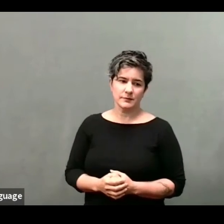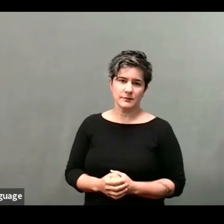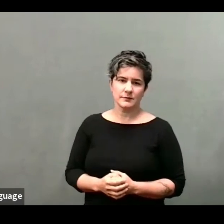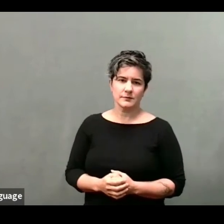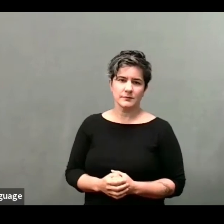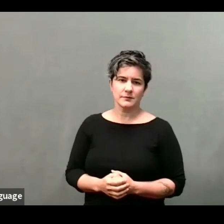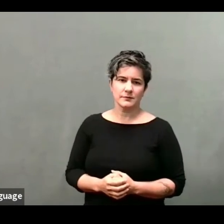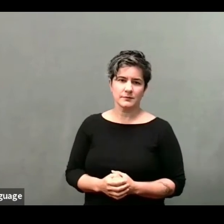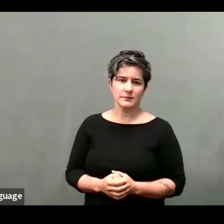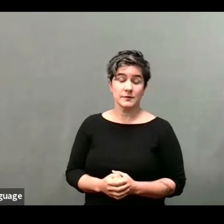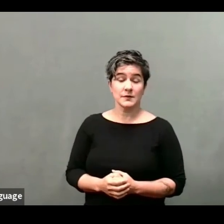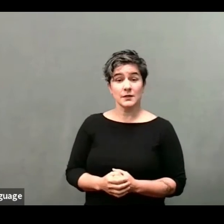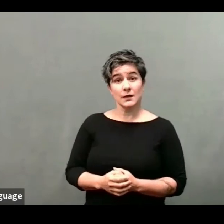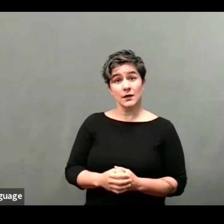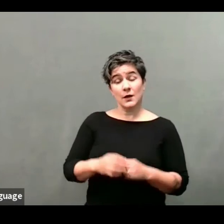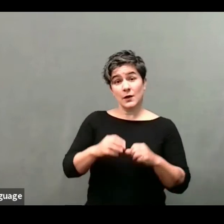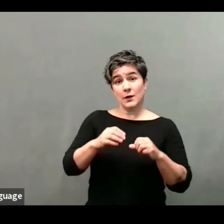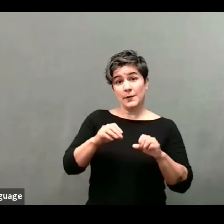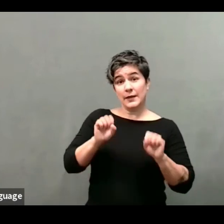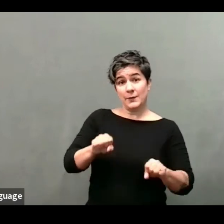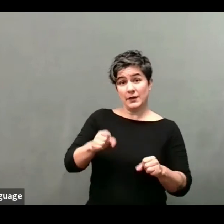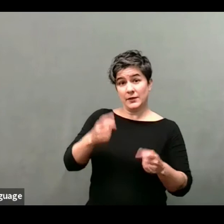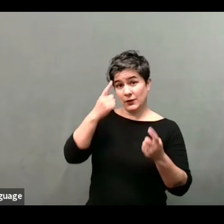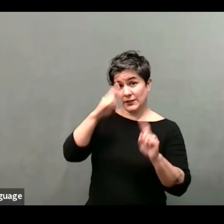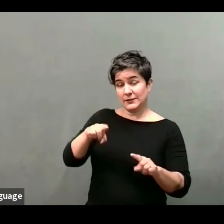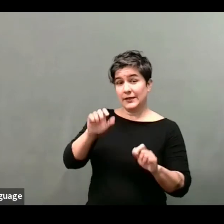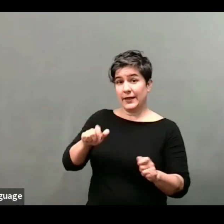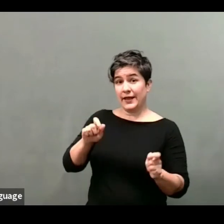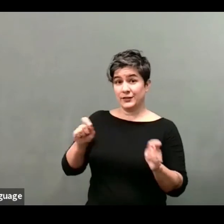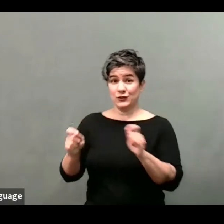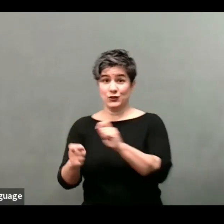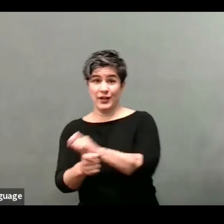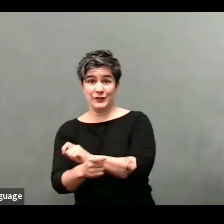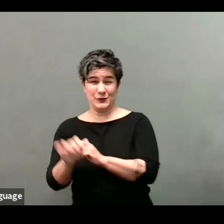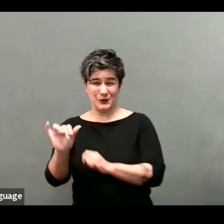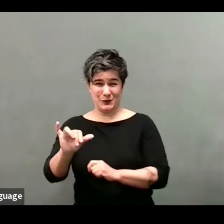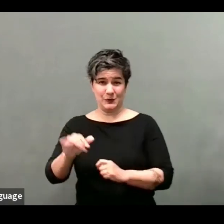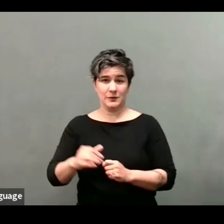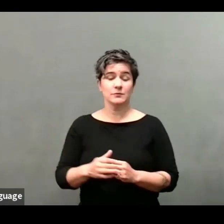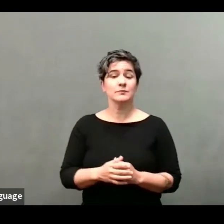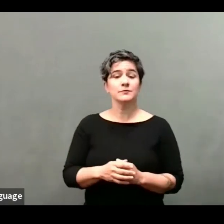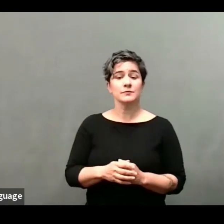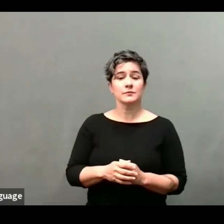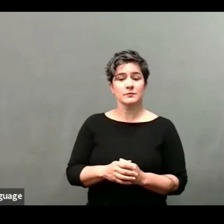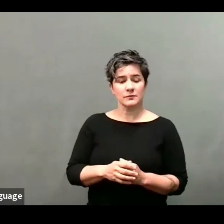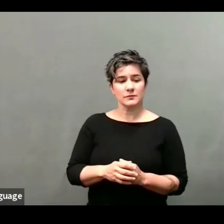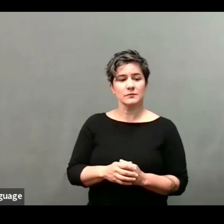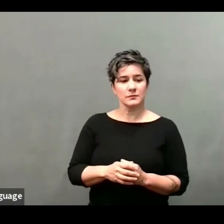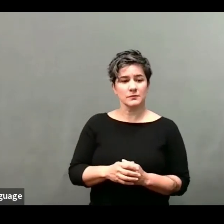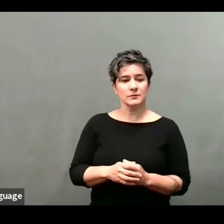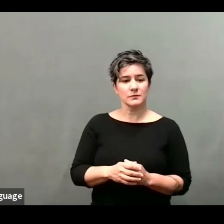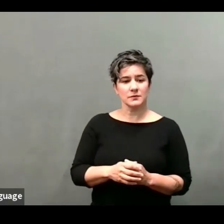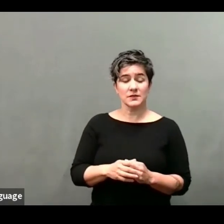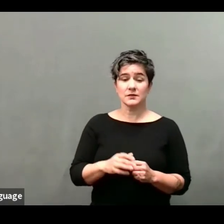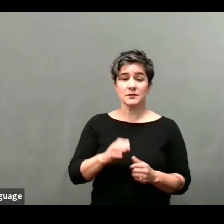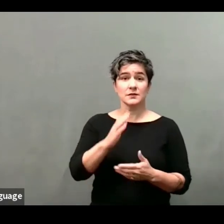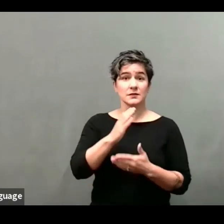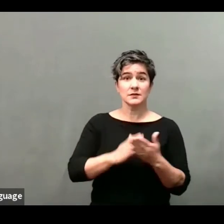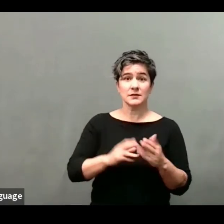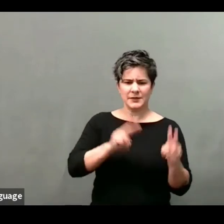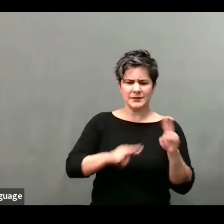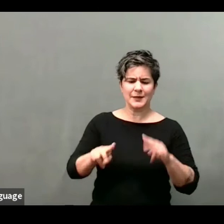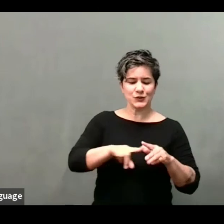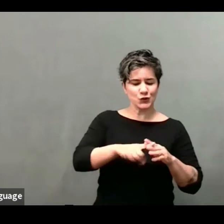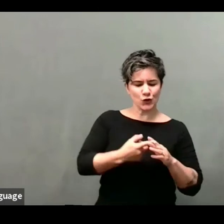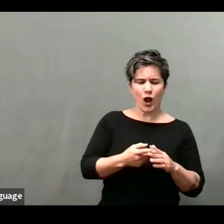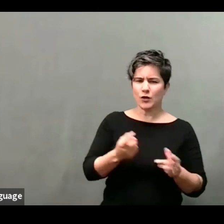capacity consent can also change. So personally, I have done exams before where I started off and the patient absolutely